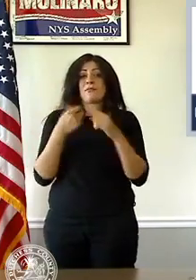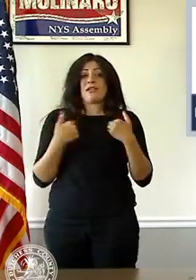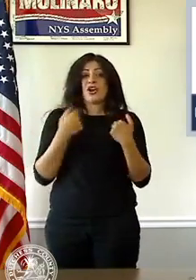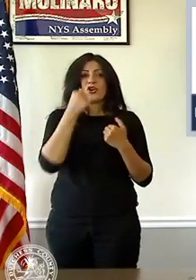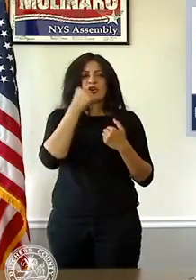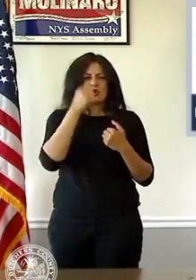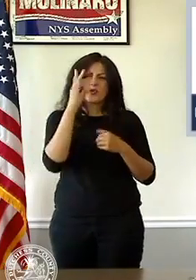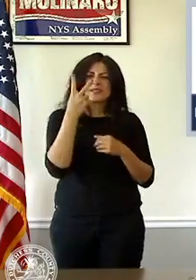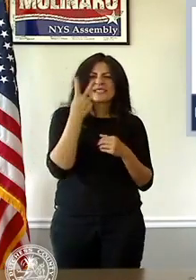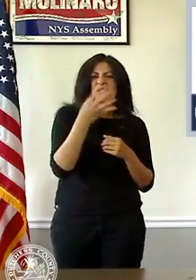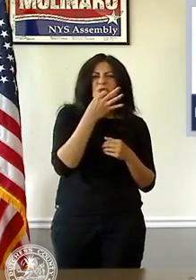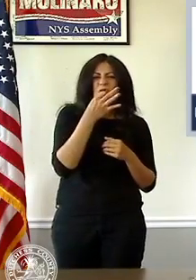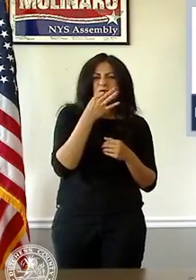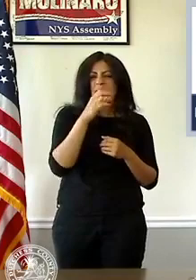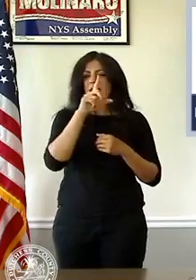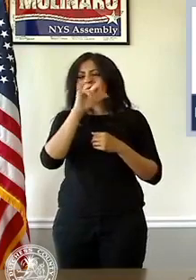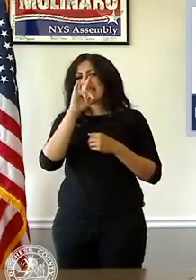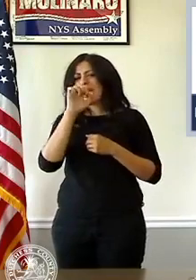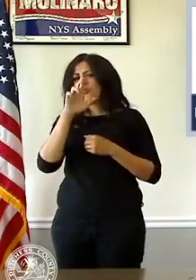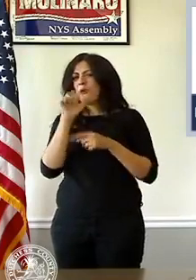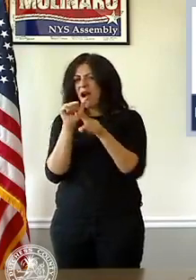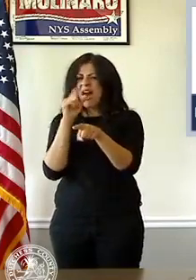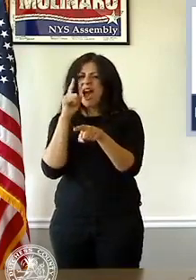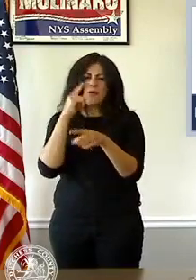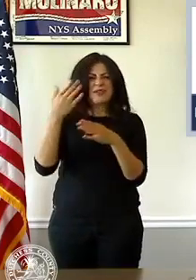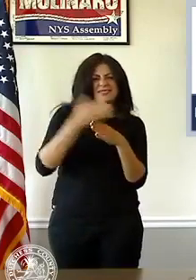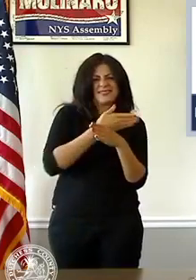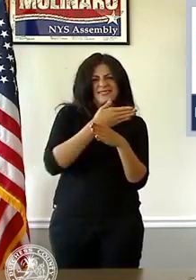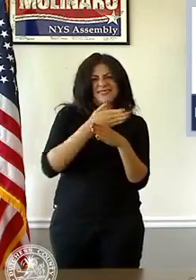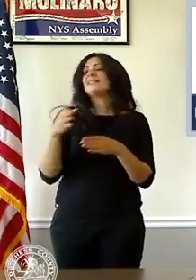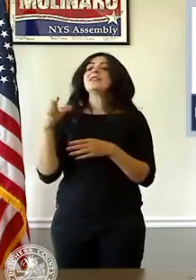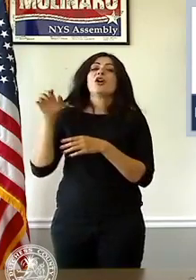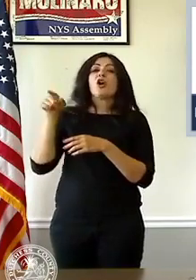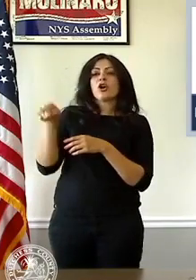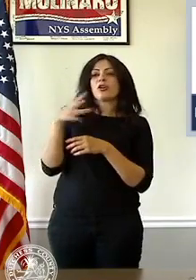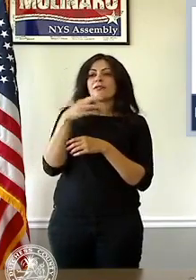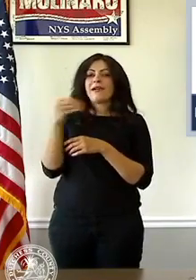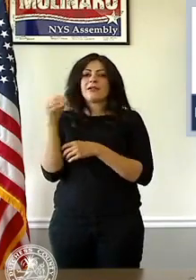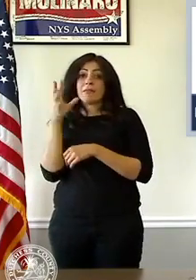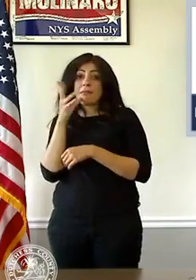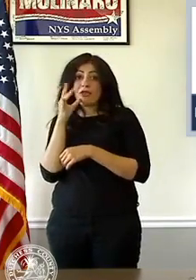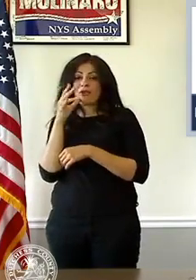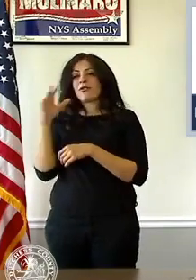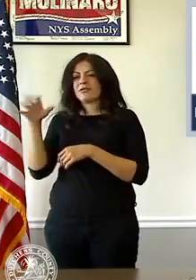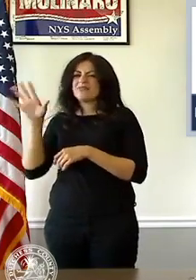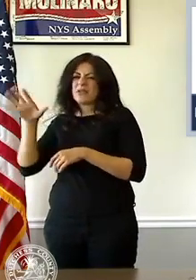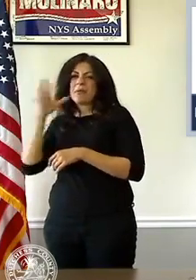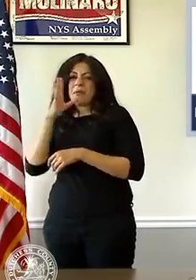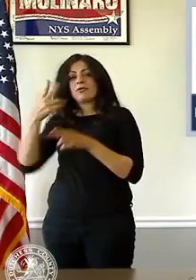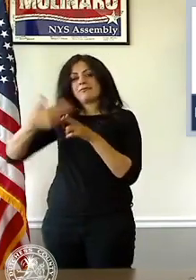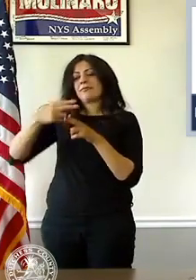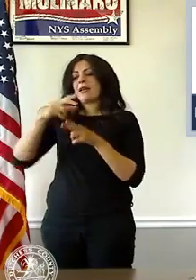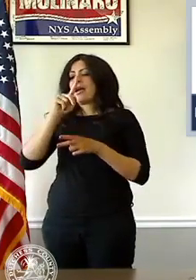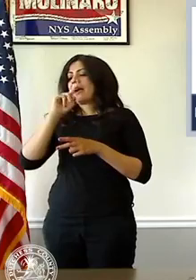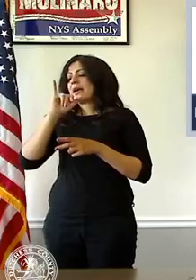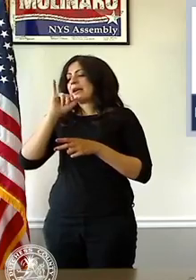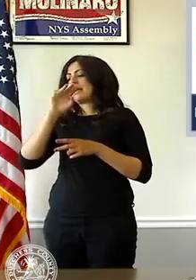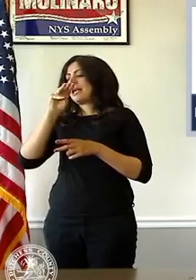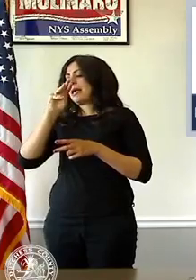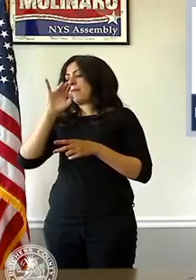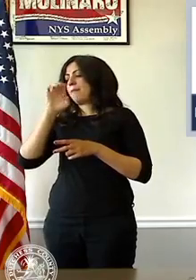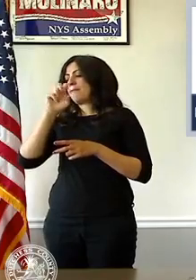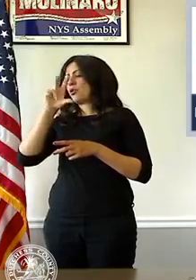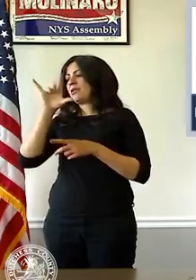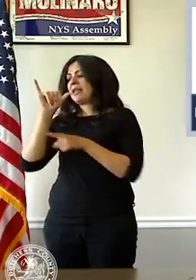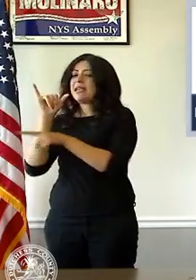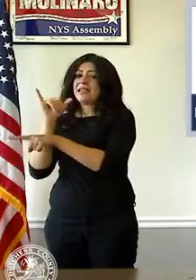in a moment. And I wanted to share this with you. She and her mother, and I will tell you, her mother, Kimberly, like so many moms and